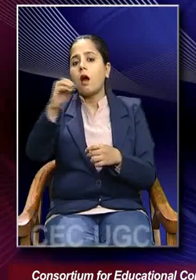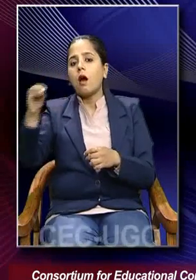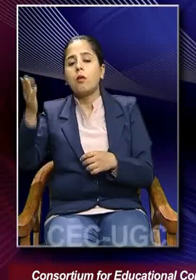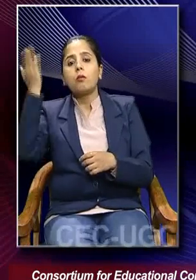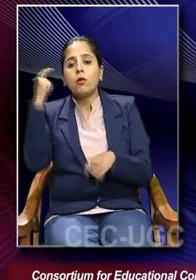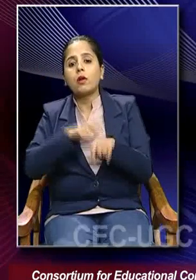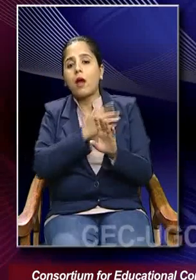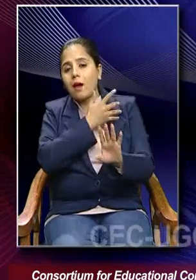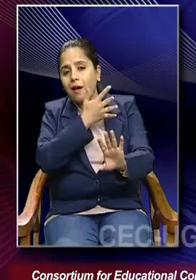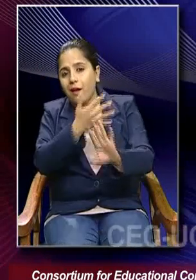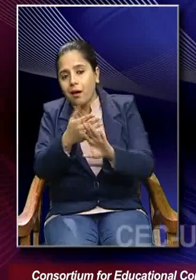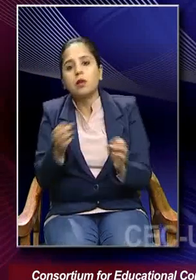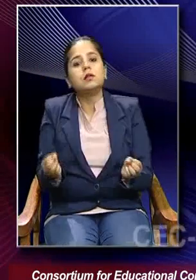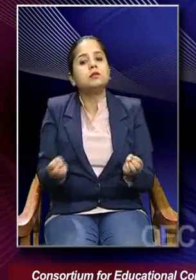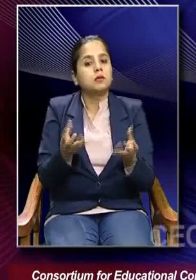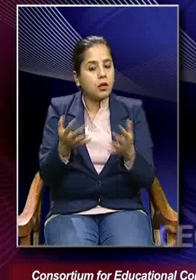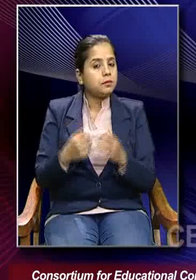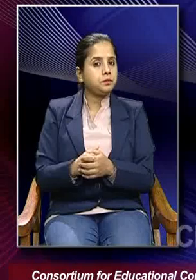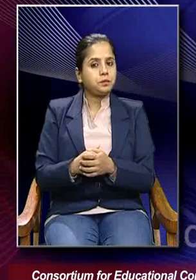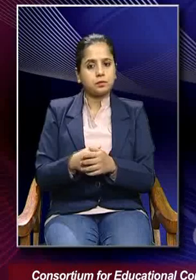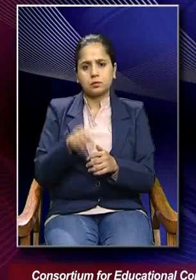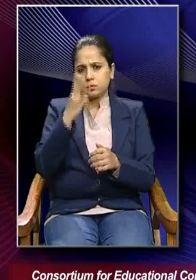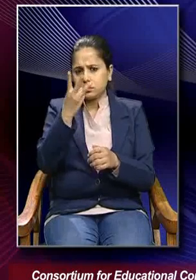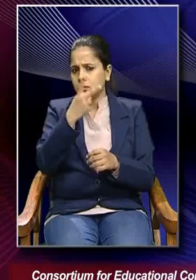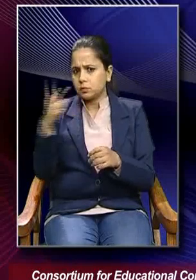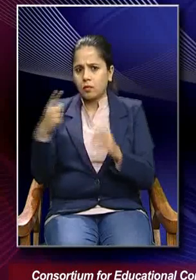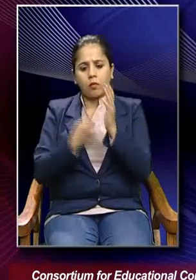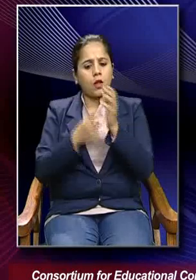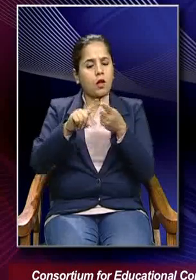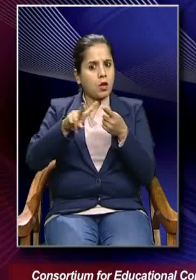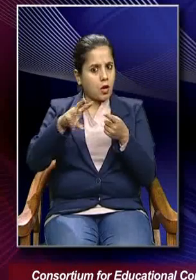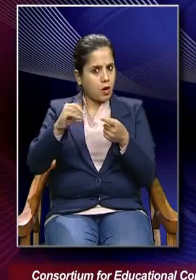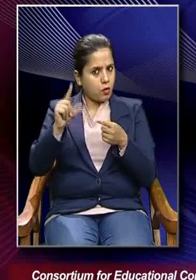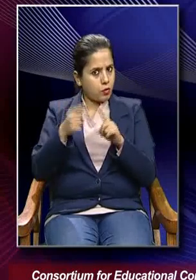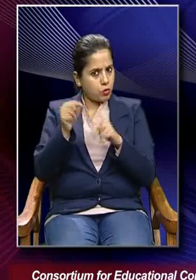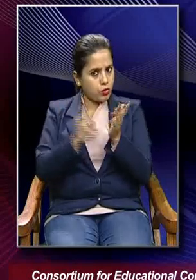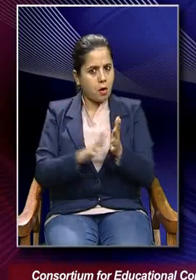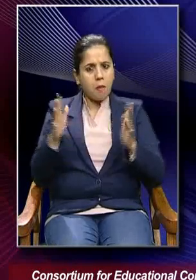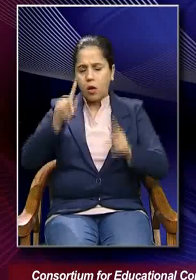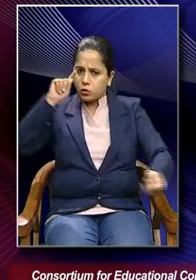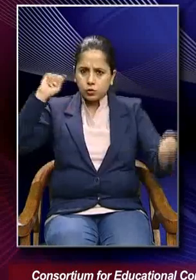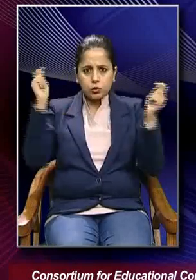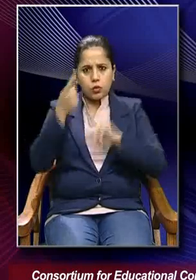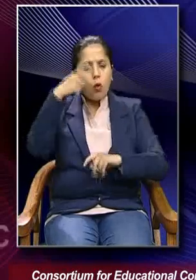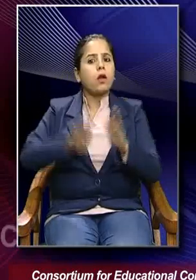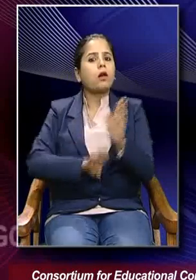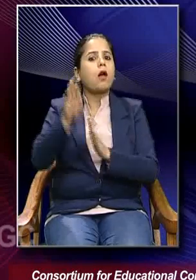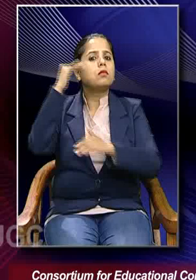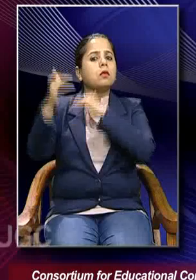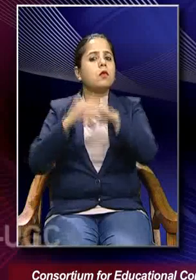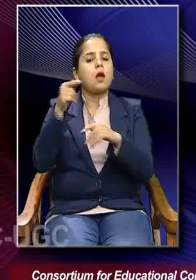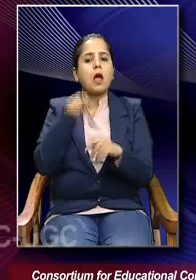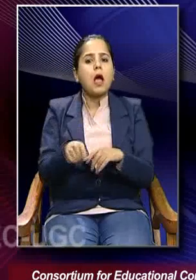the 3 or 4 revolutions which paved the way for the development of the